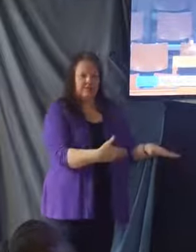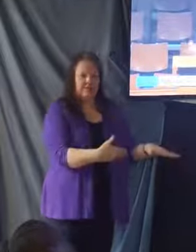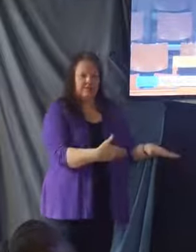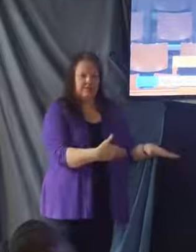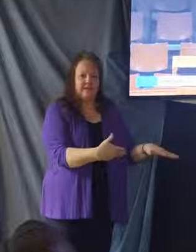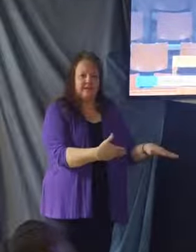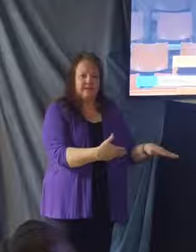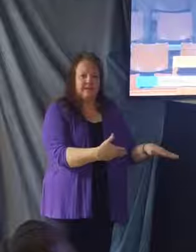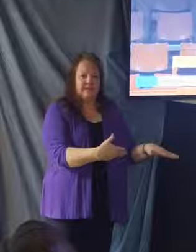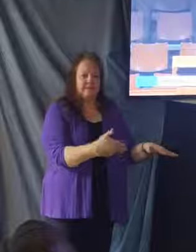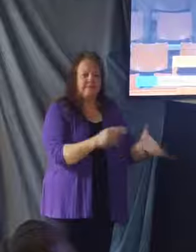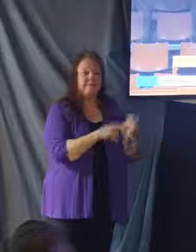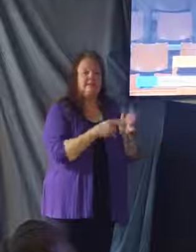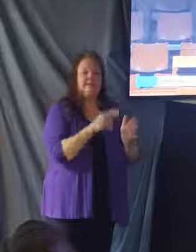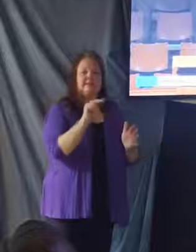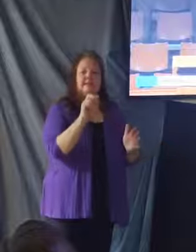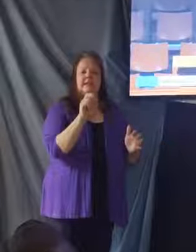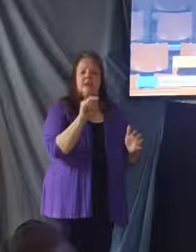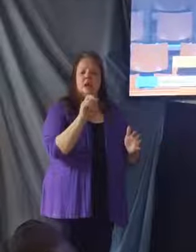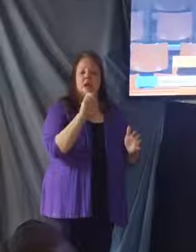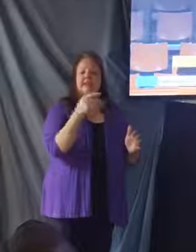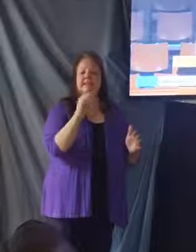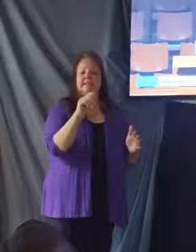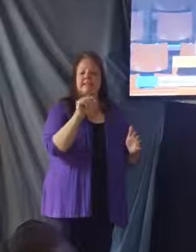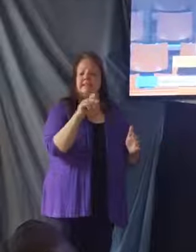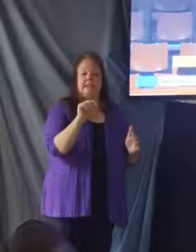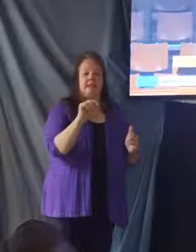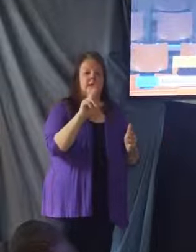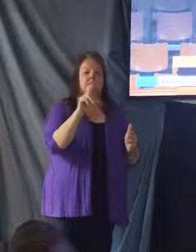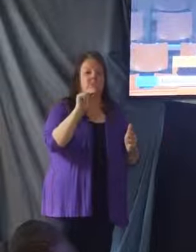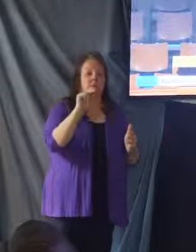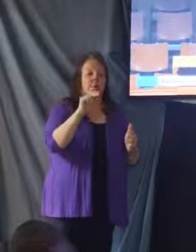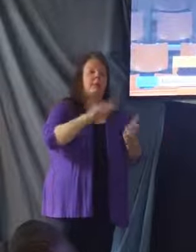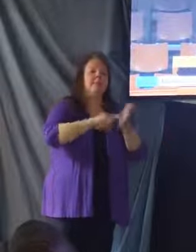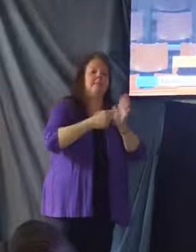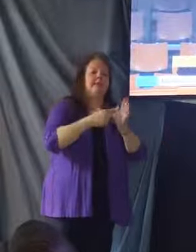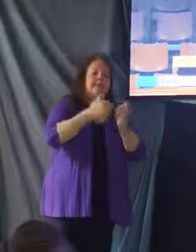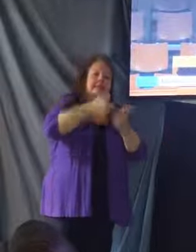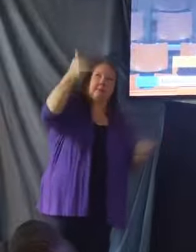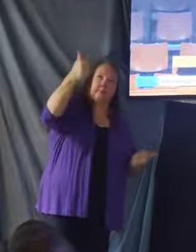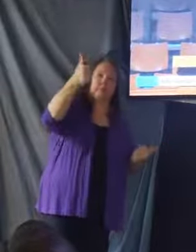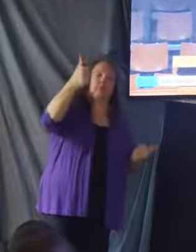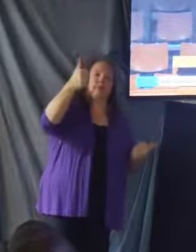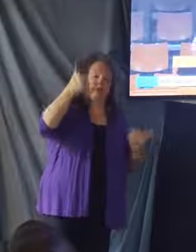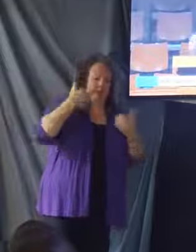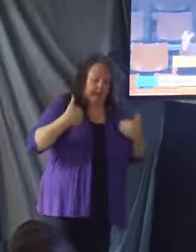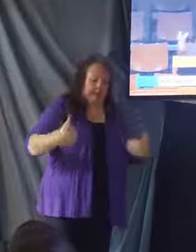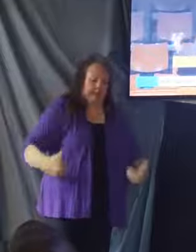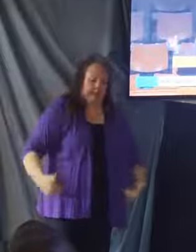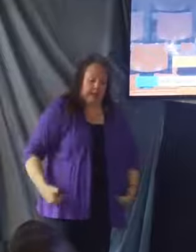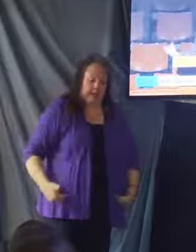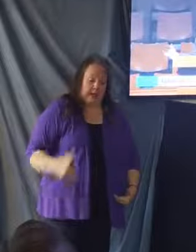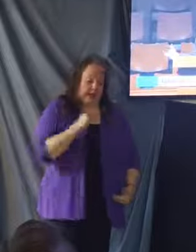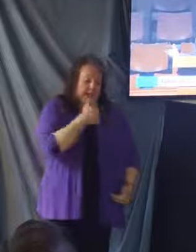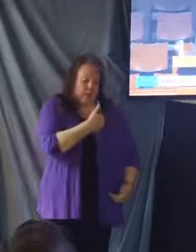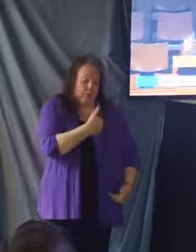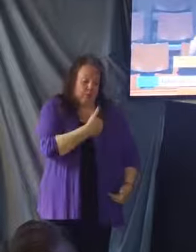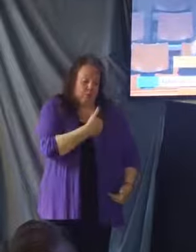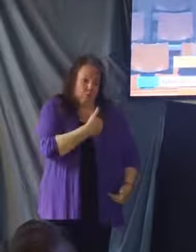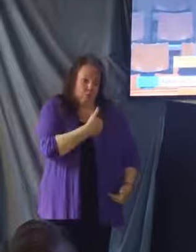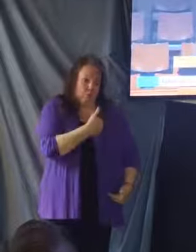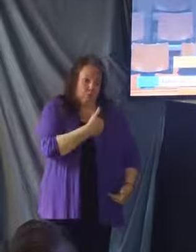not non-existence. Death in Scripture is separation. Physical death is when the body is separated from the